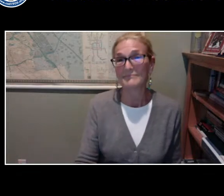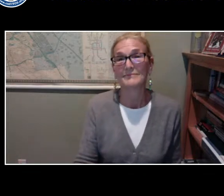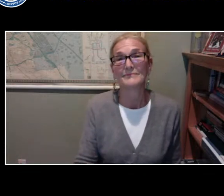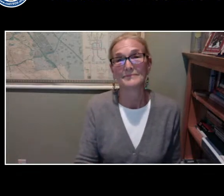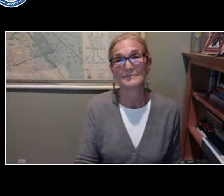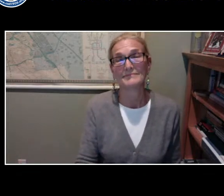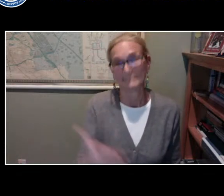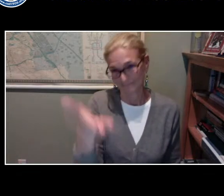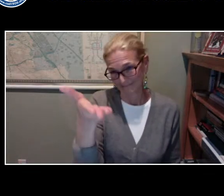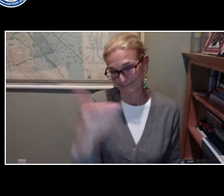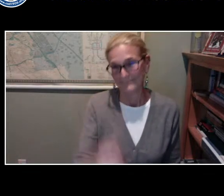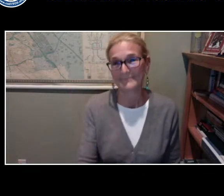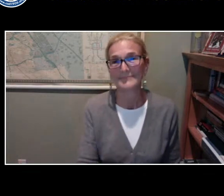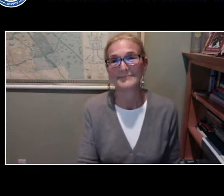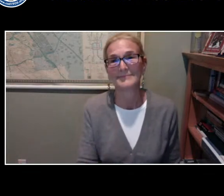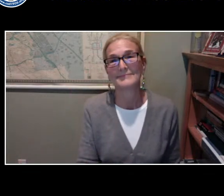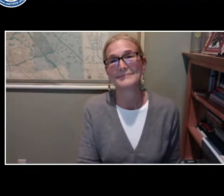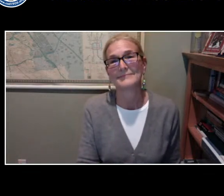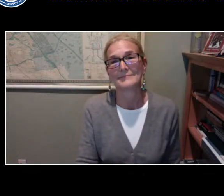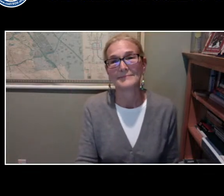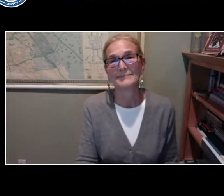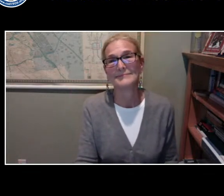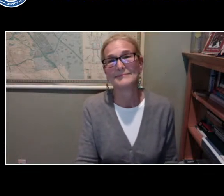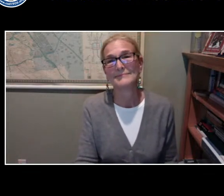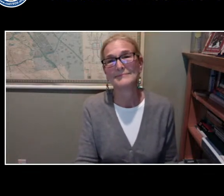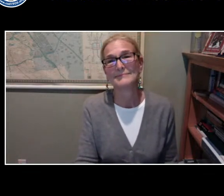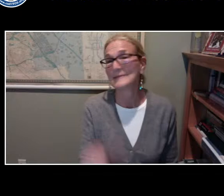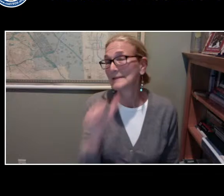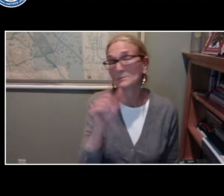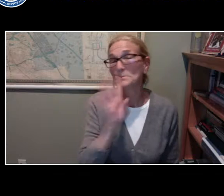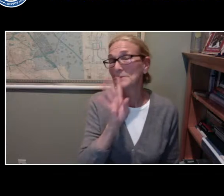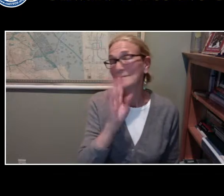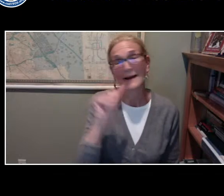2 of them are deaf or hard of hearing,